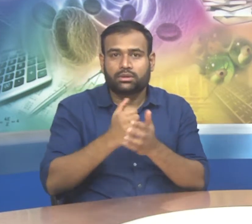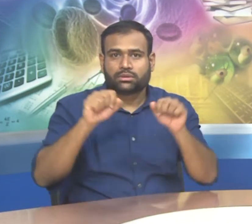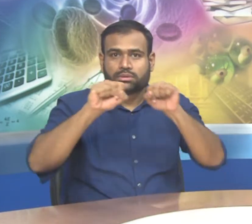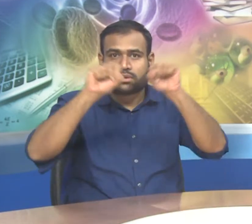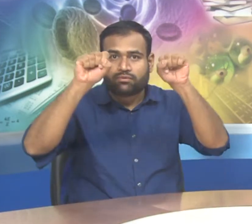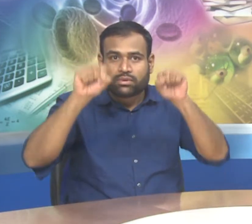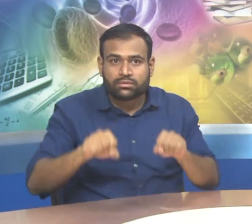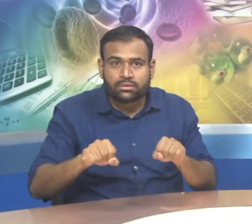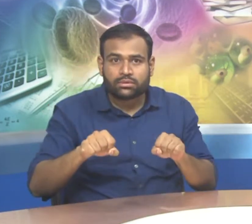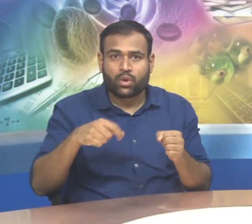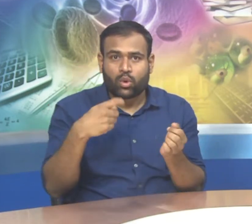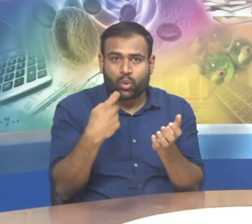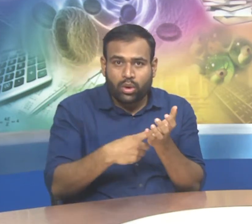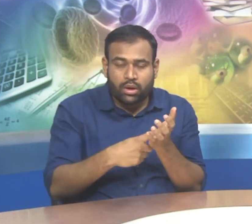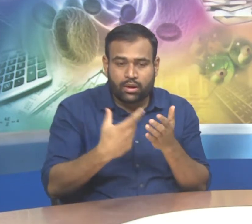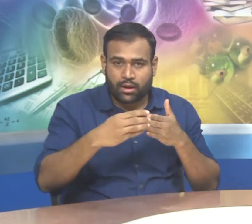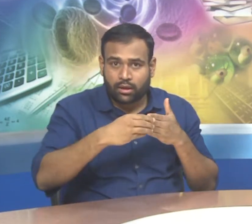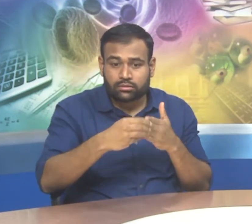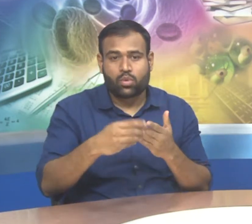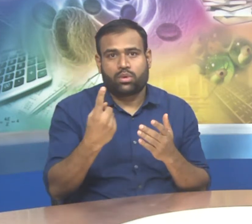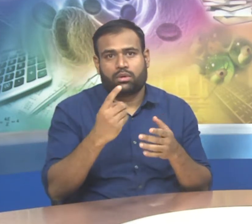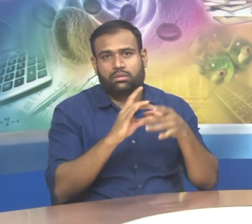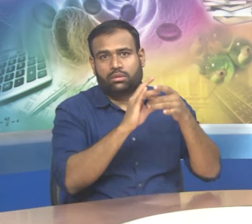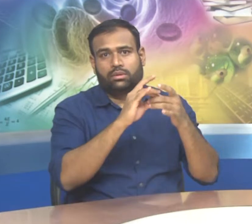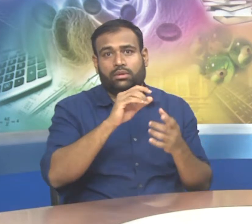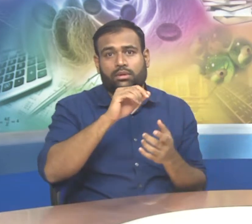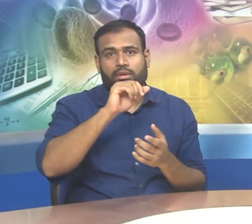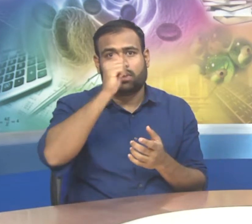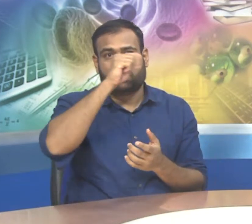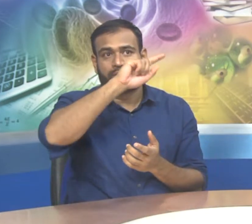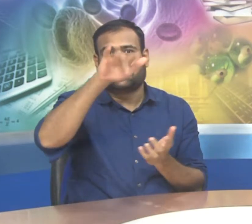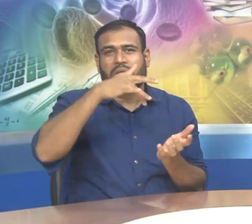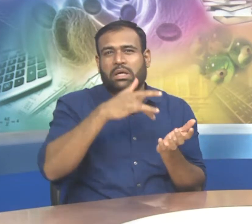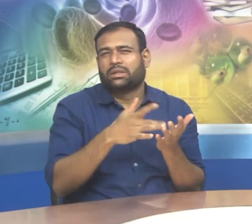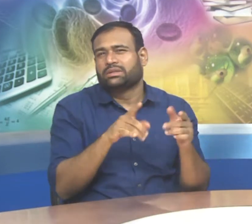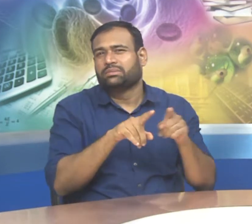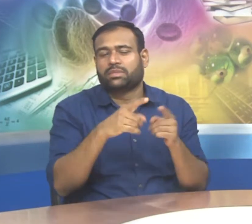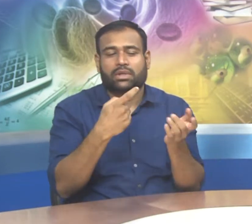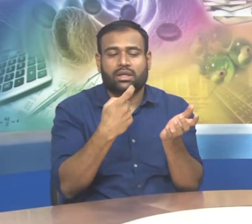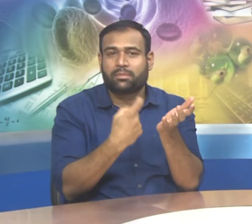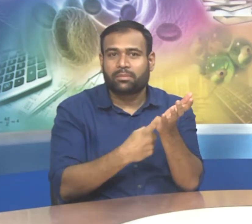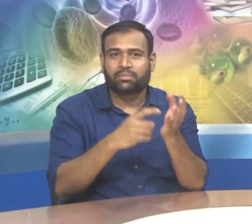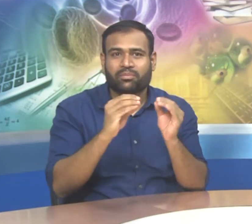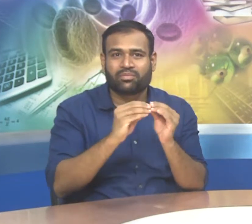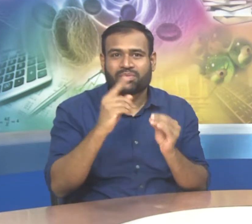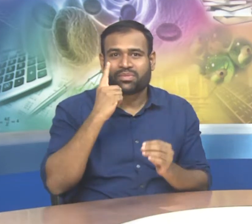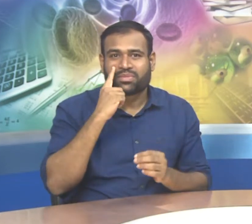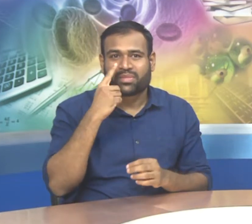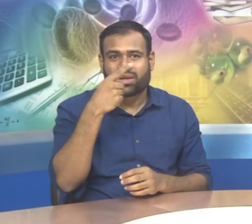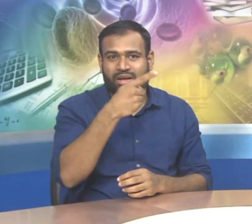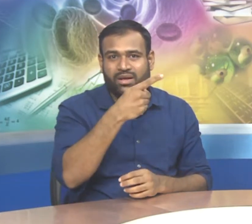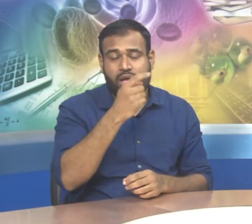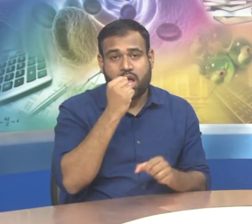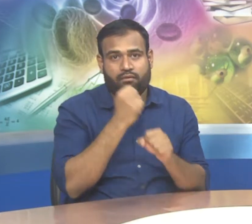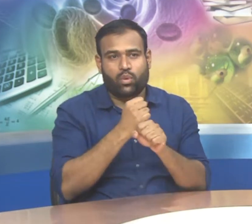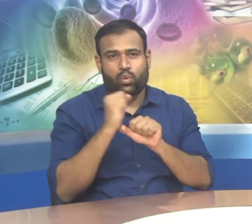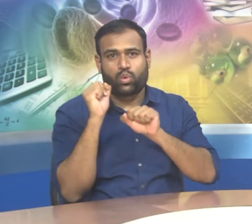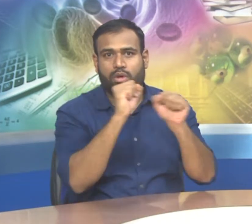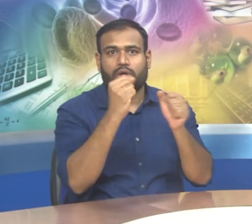A bank which is entrusted with the function of guiding and regulating the banking system of